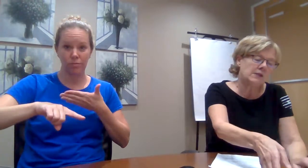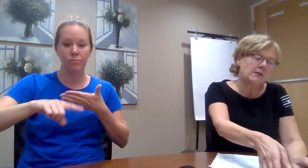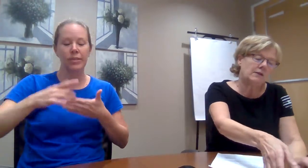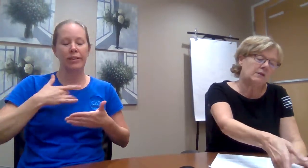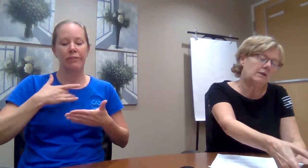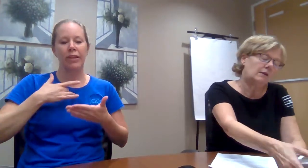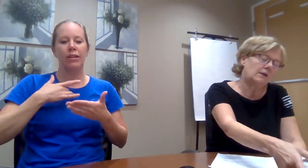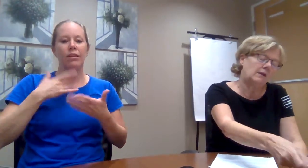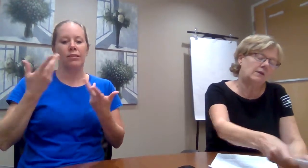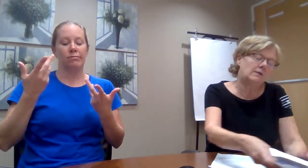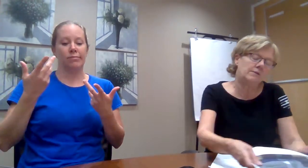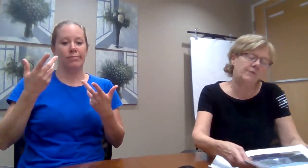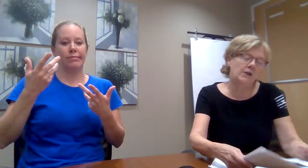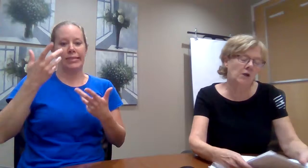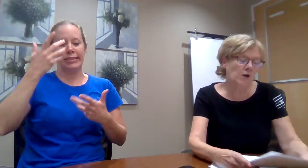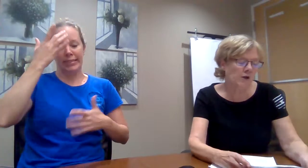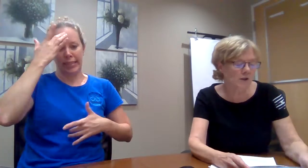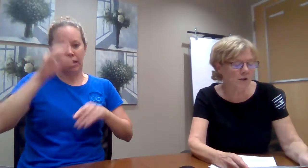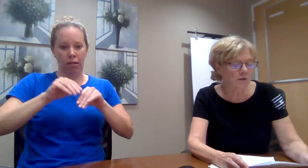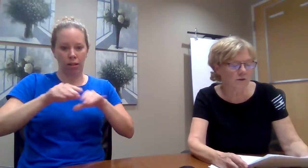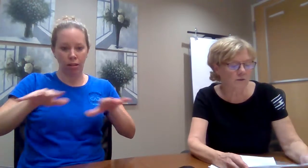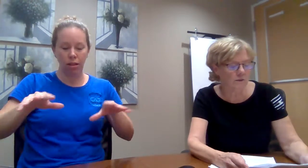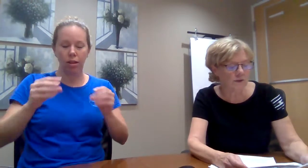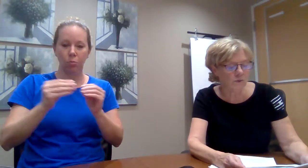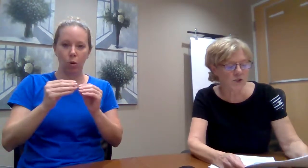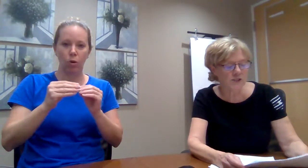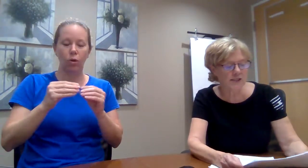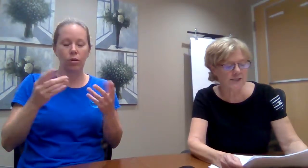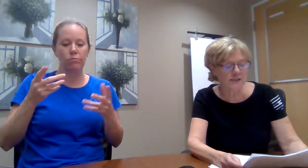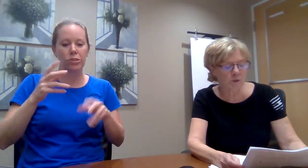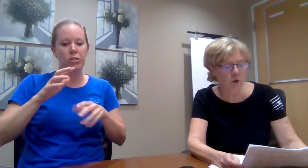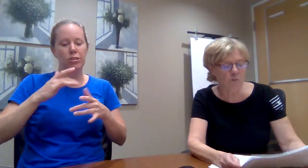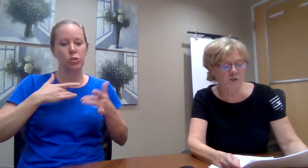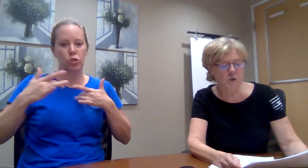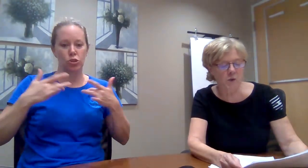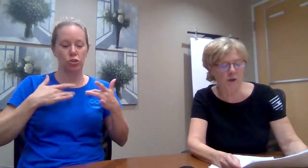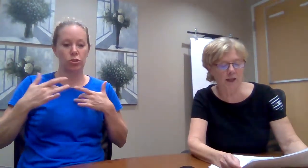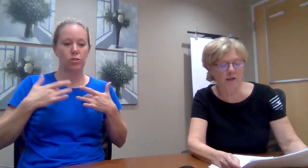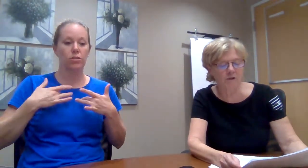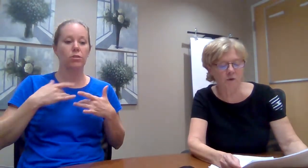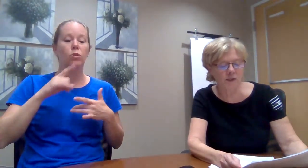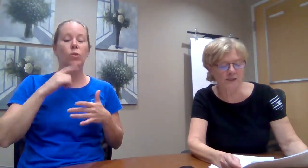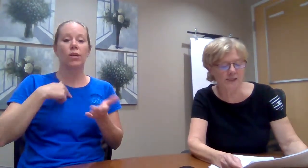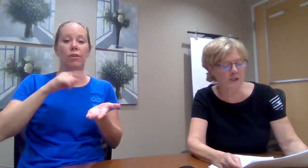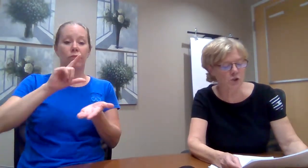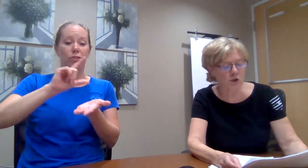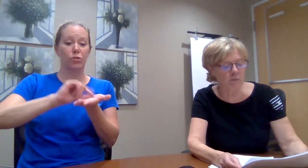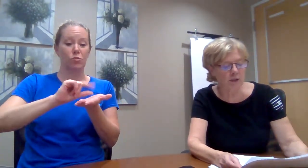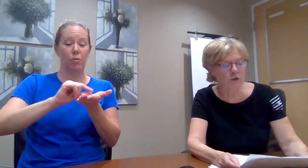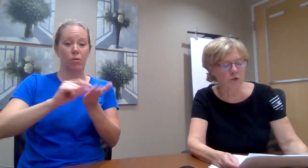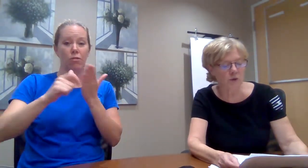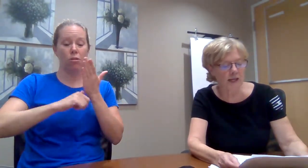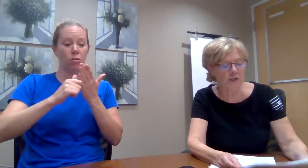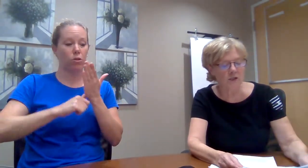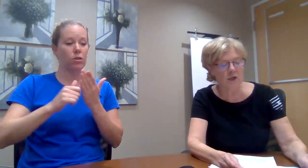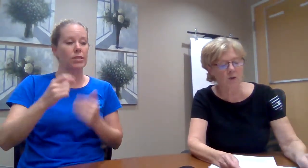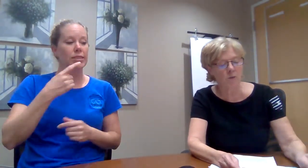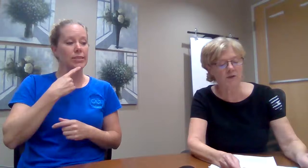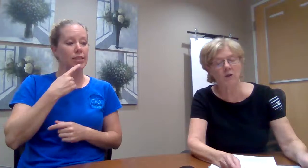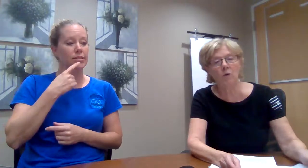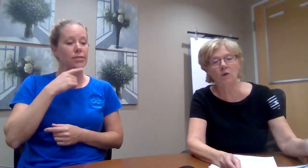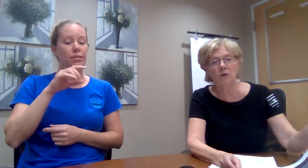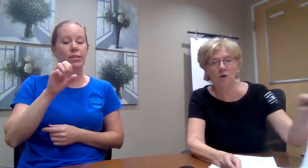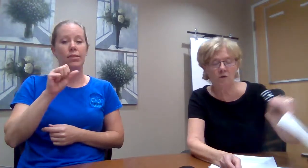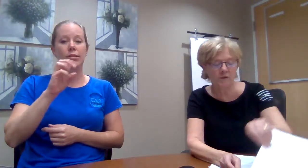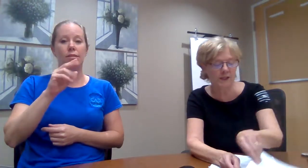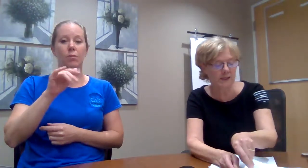There was an article which says Simcoe Muskoka Health Unit sees troubling trend